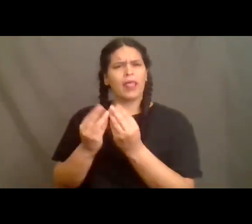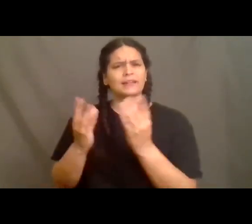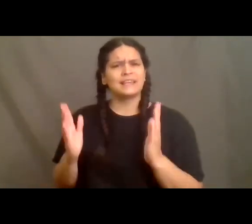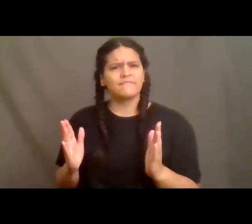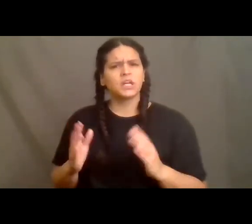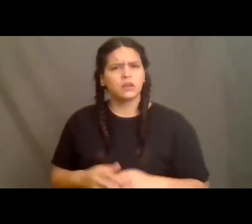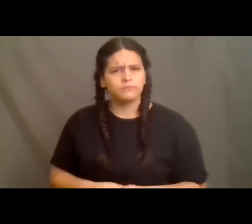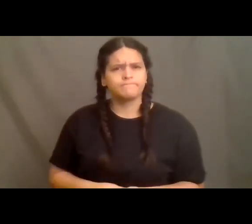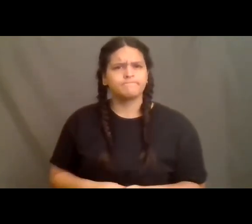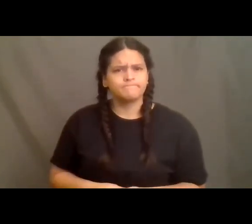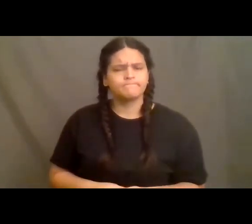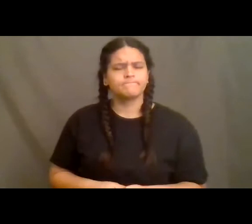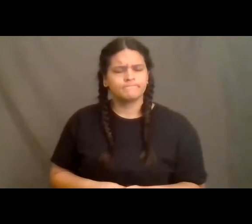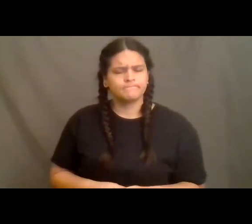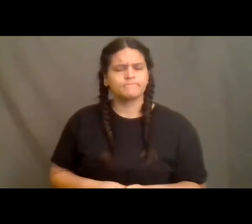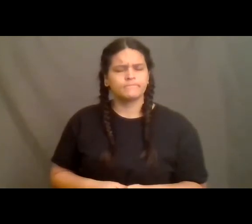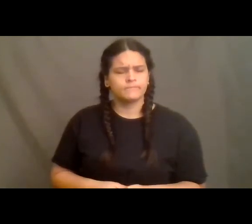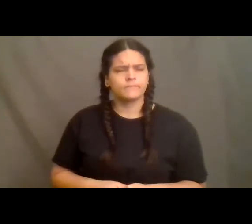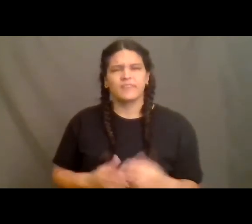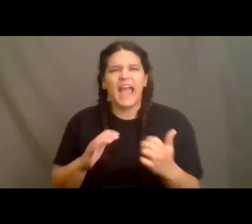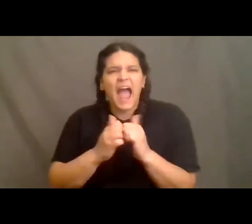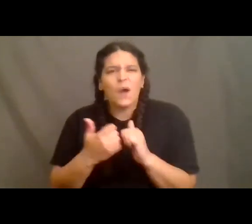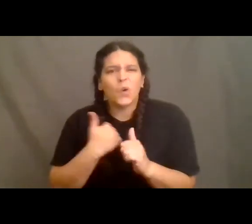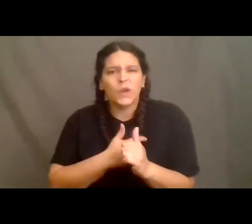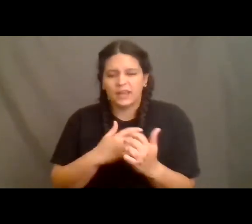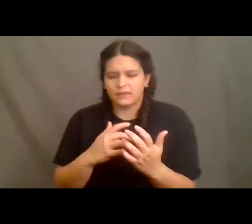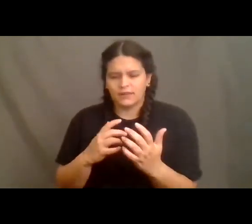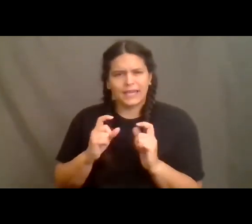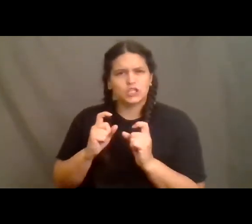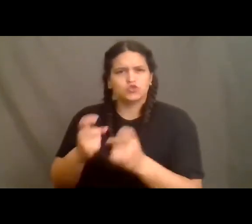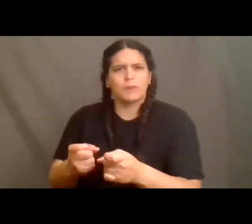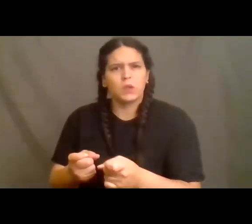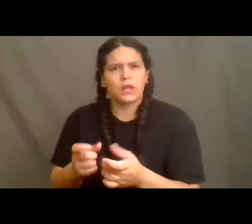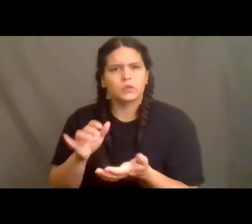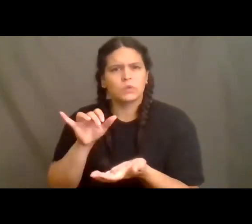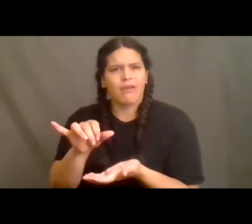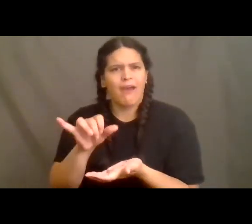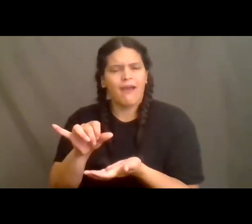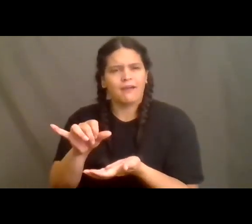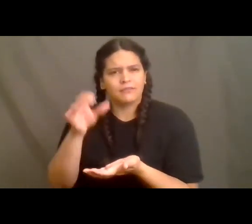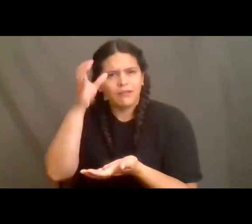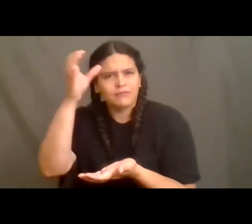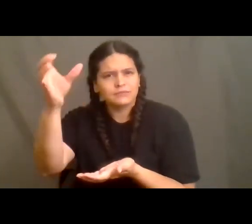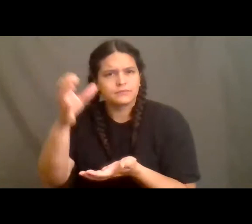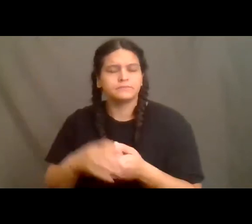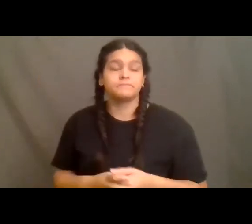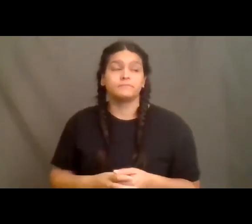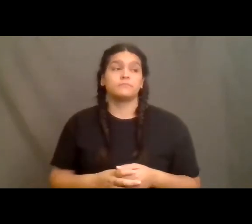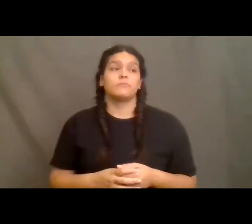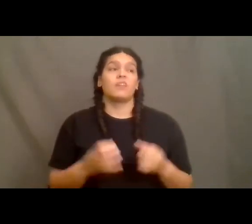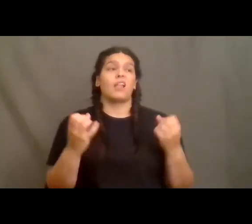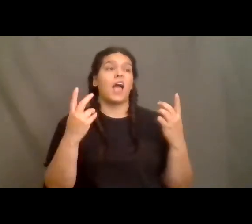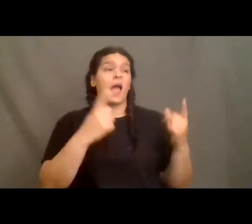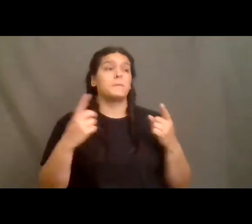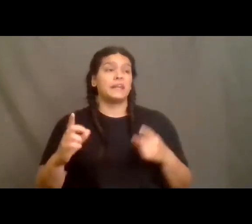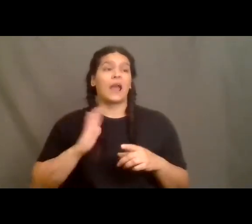And how are we contributing to that? You know, there's a lot going on in our society, a lot going